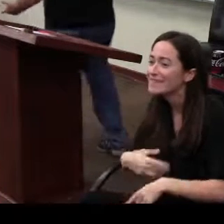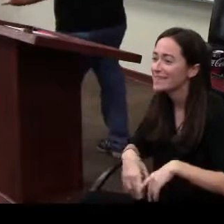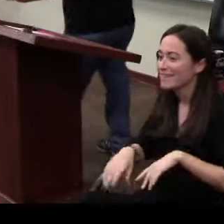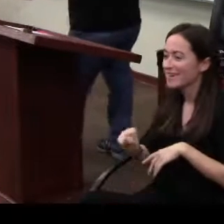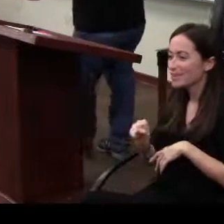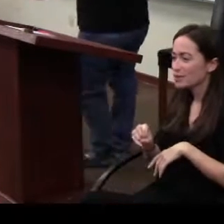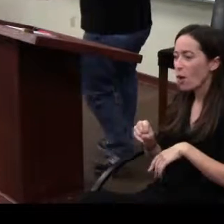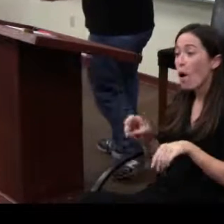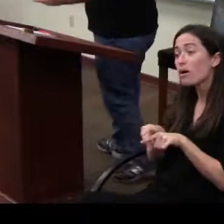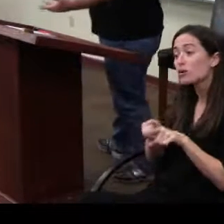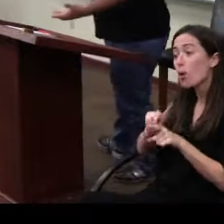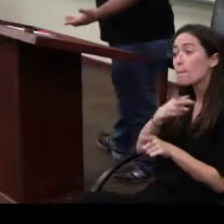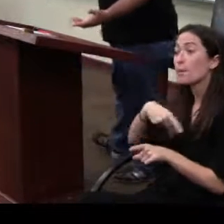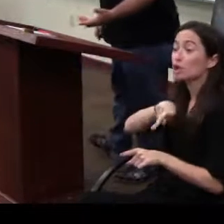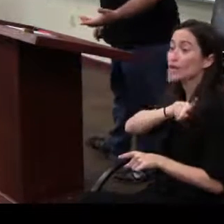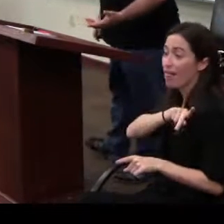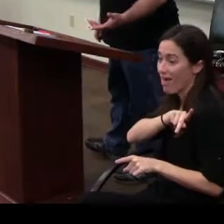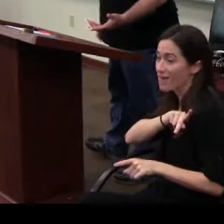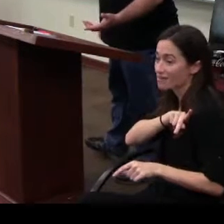And then personalize it.